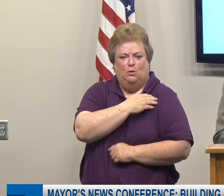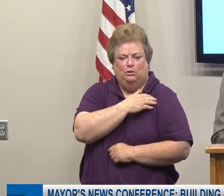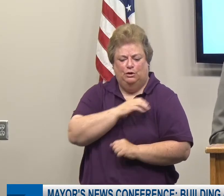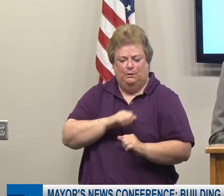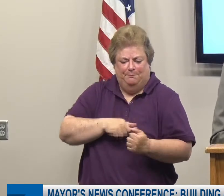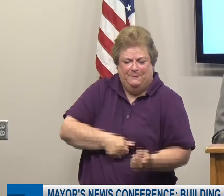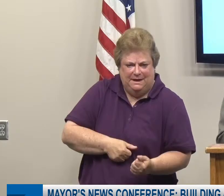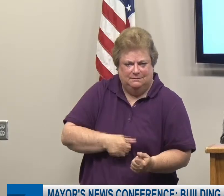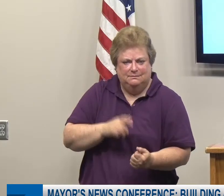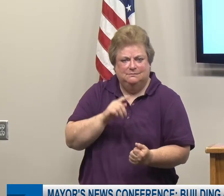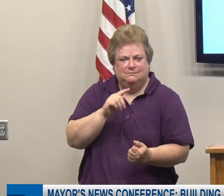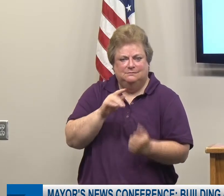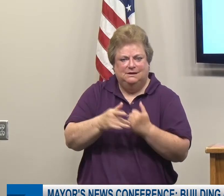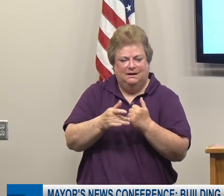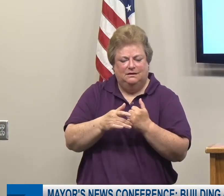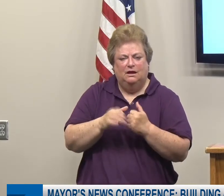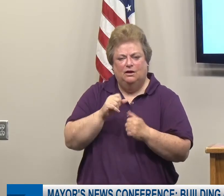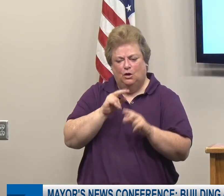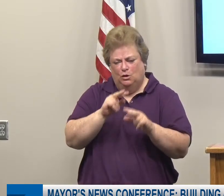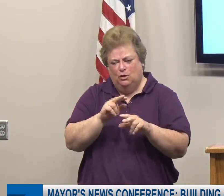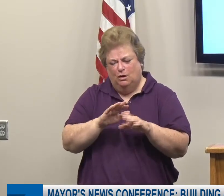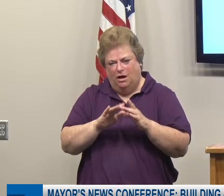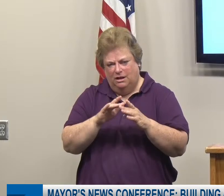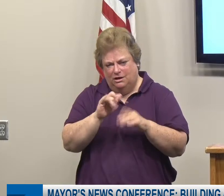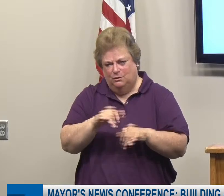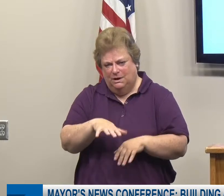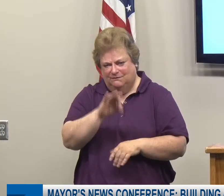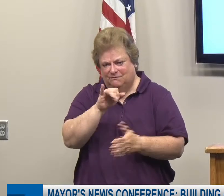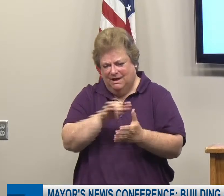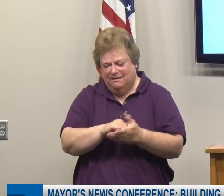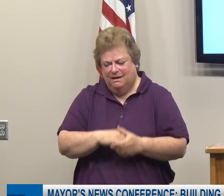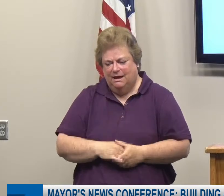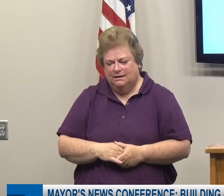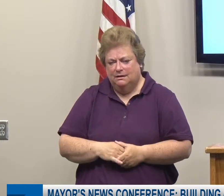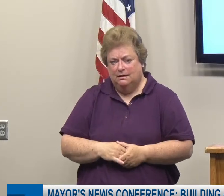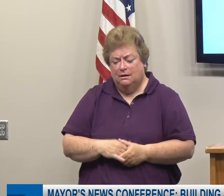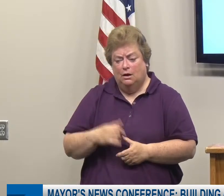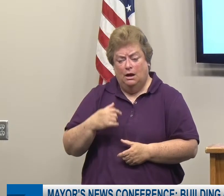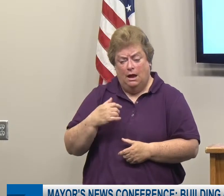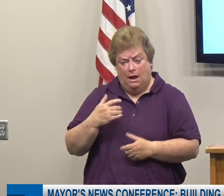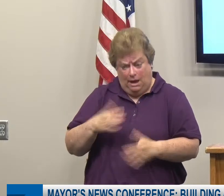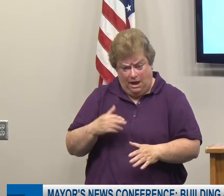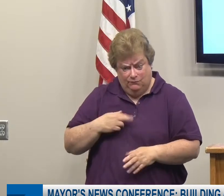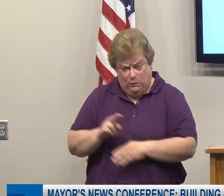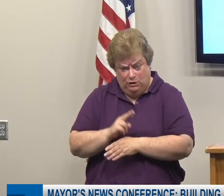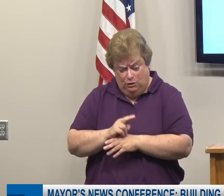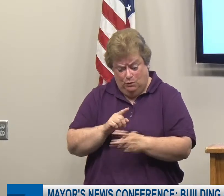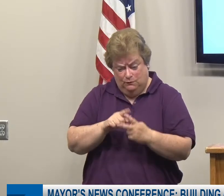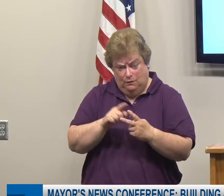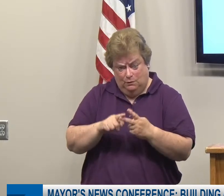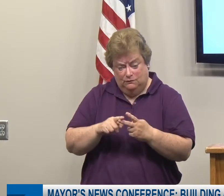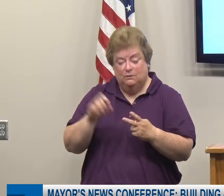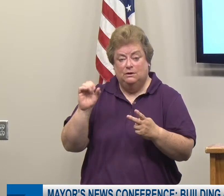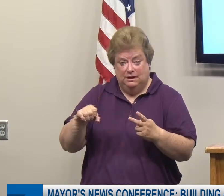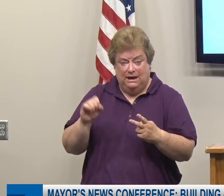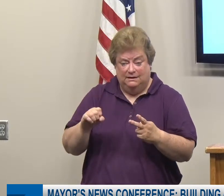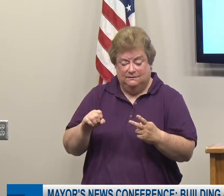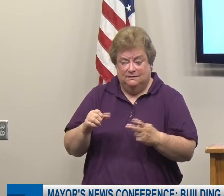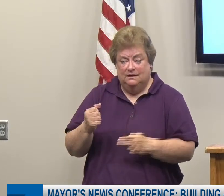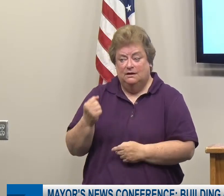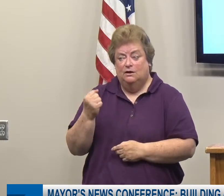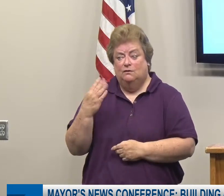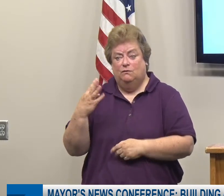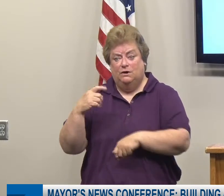research online, you can find both of these available. So have those been used? Yes. 14 times in the last